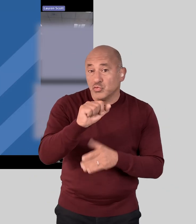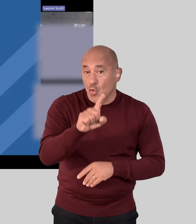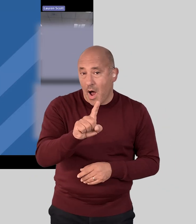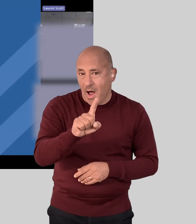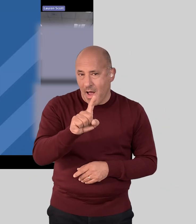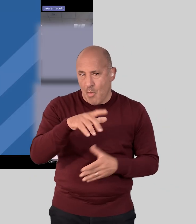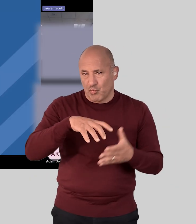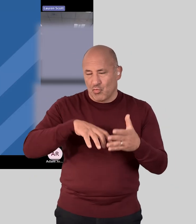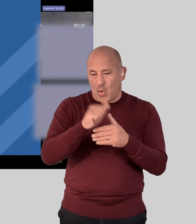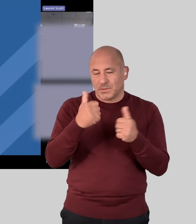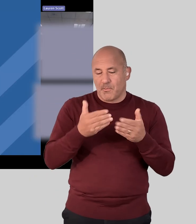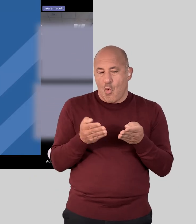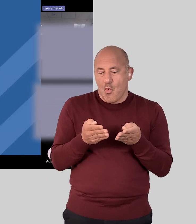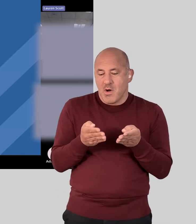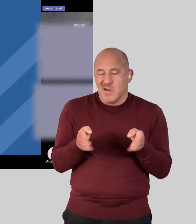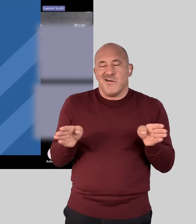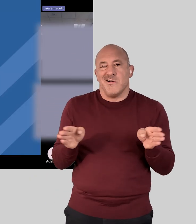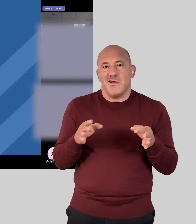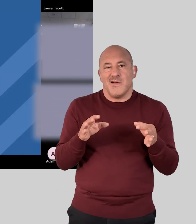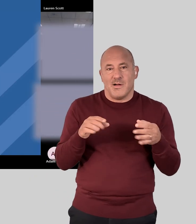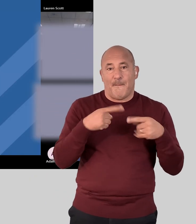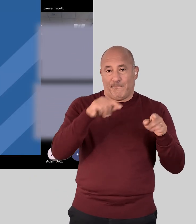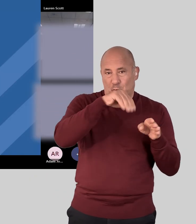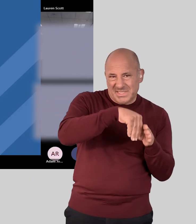culture is kind of